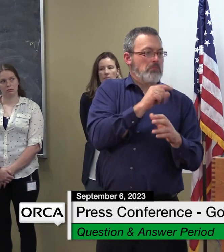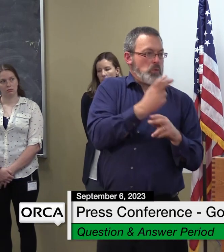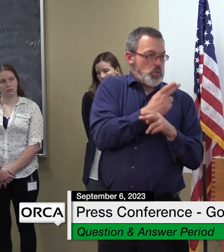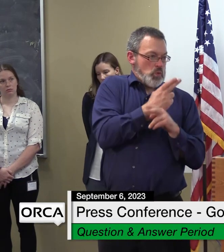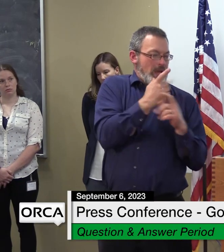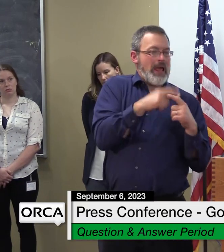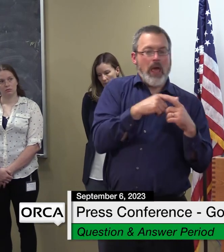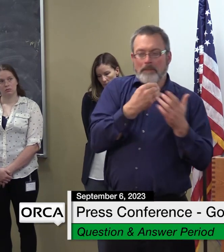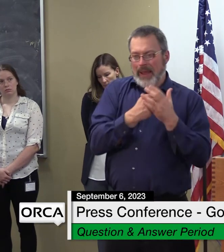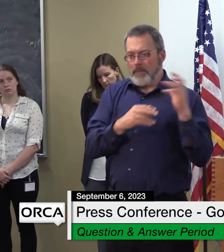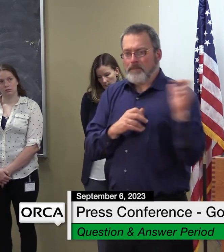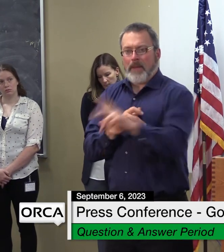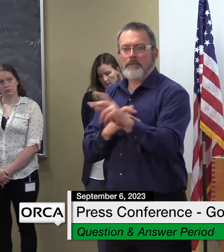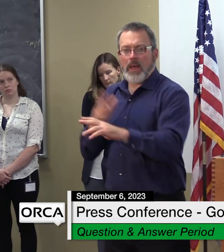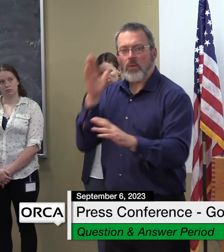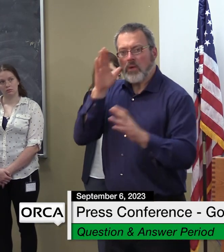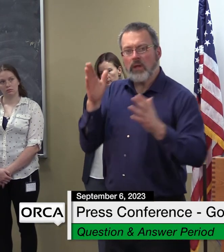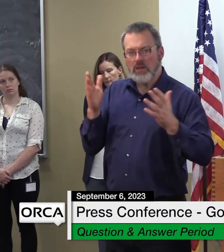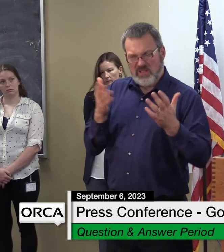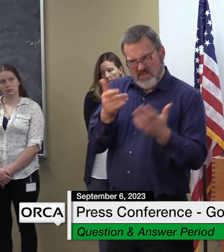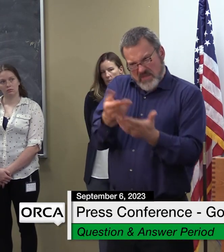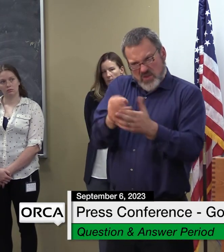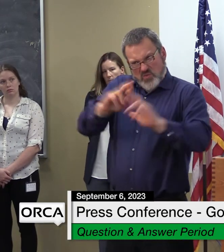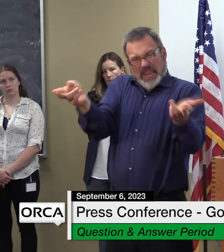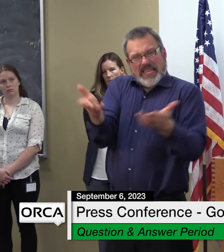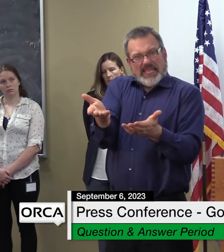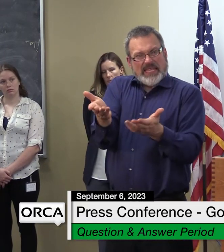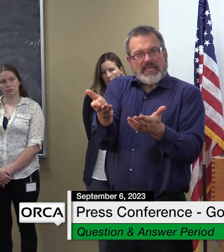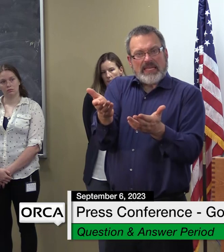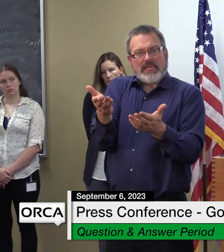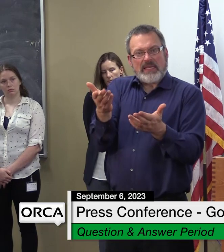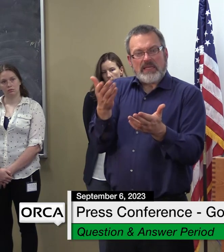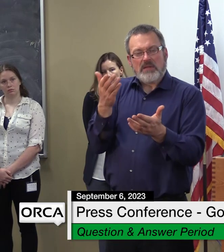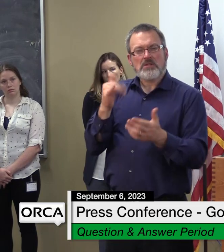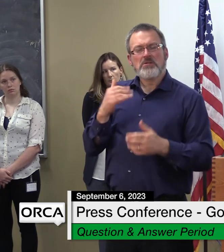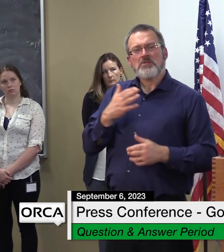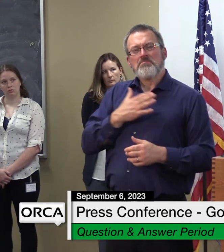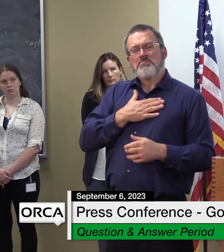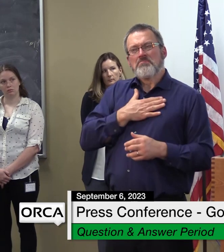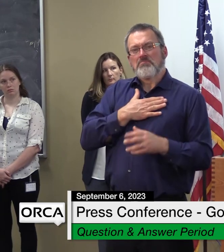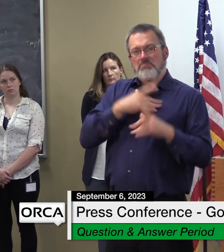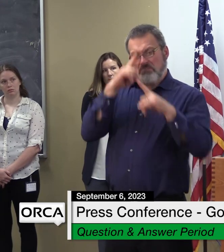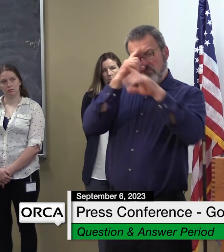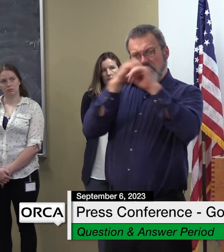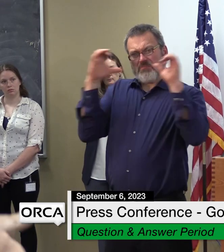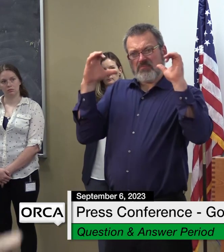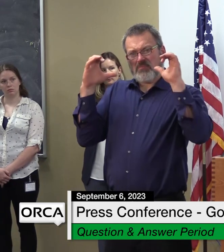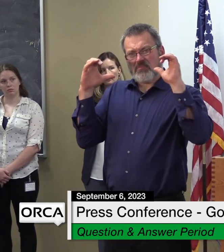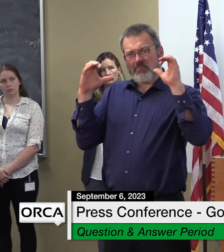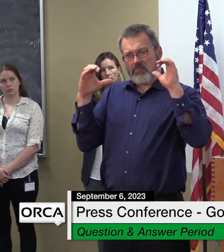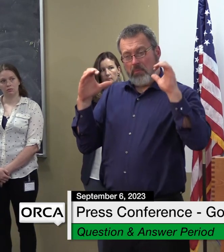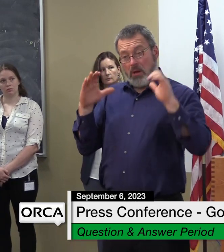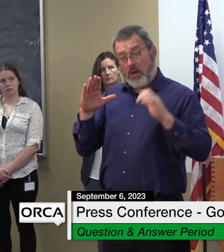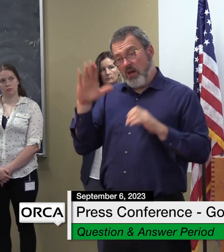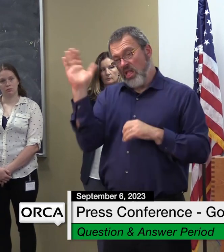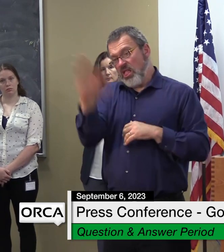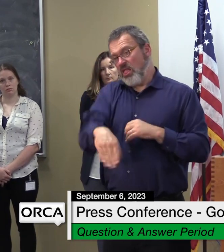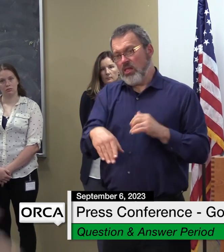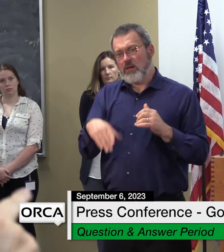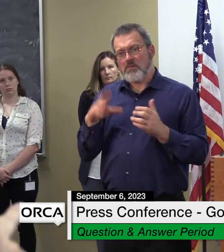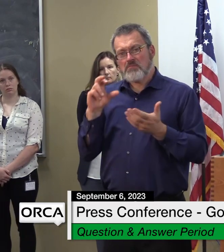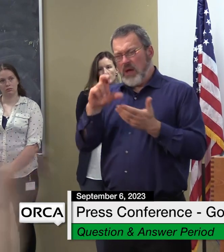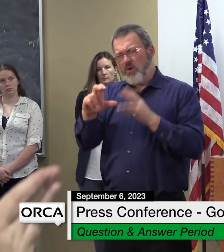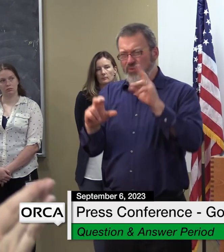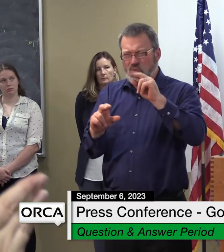get to quick. There is no danger, from my perspective, of not fulfilling our promise to backfill